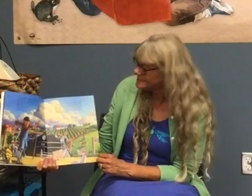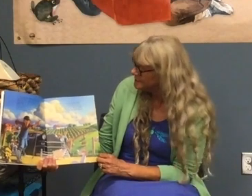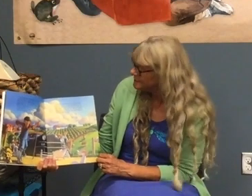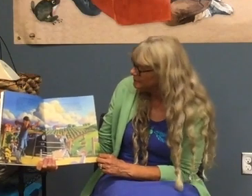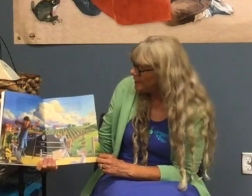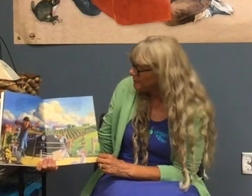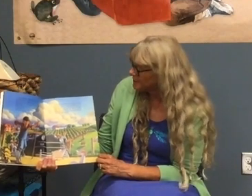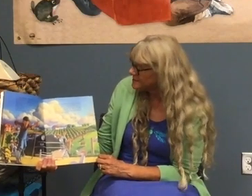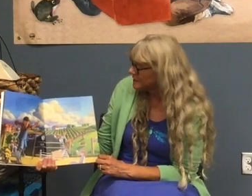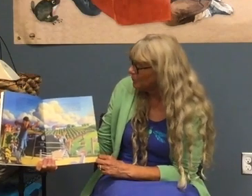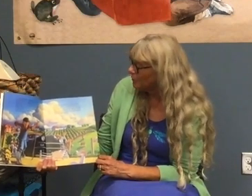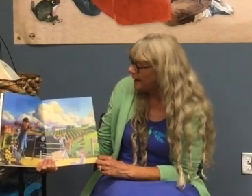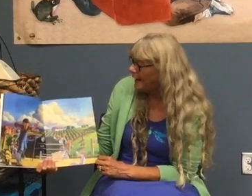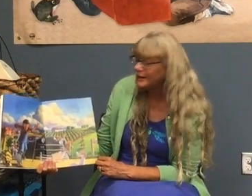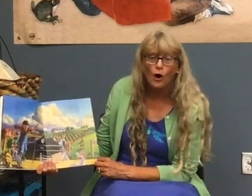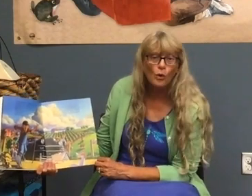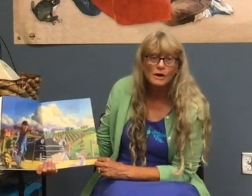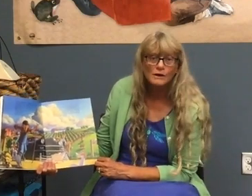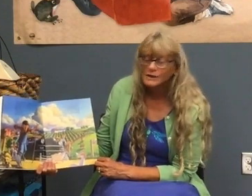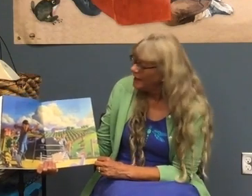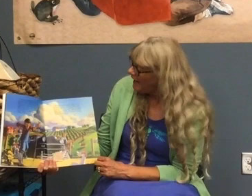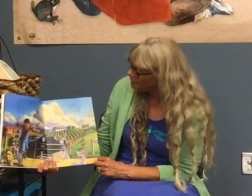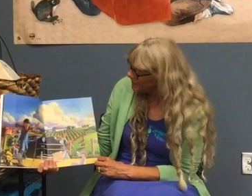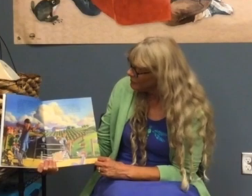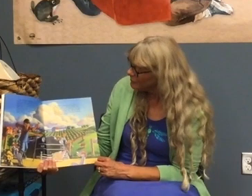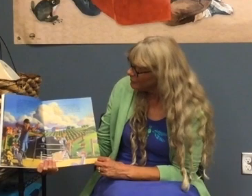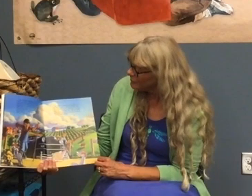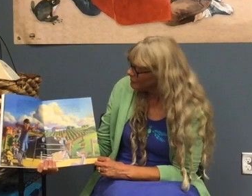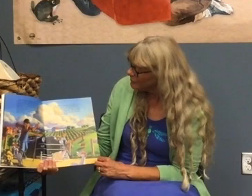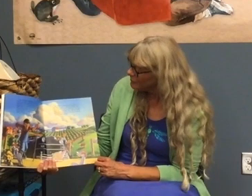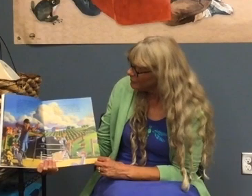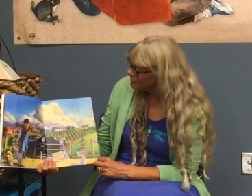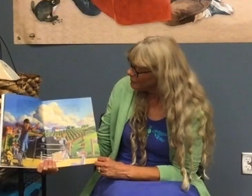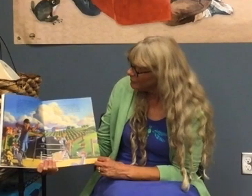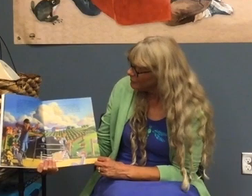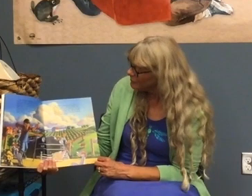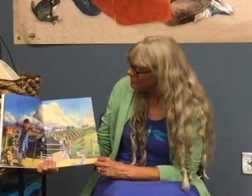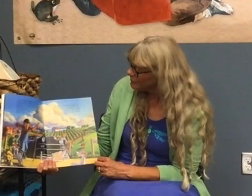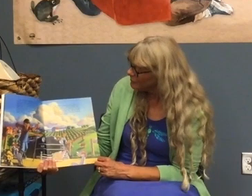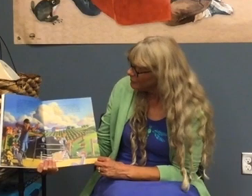trees. Maple, sycamore, pine, oak, and regular